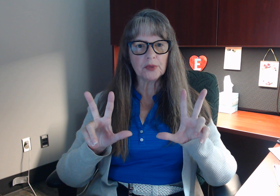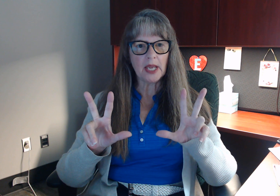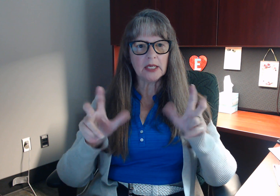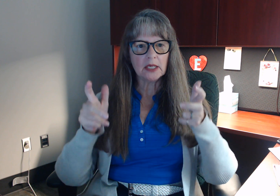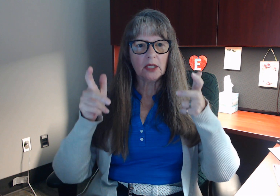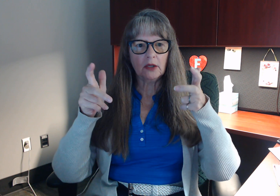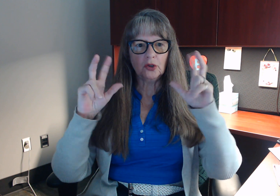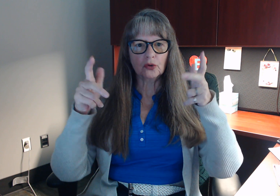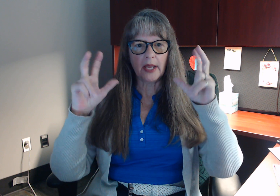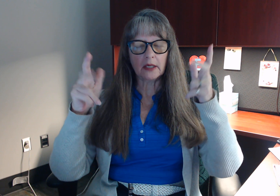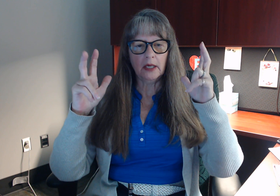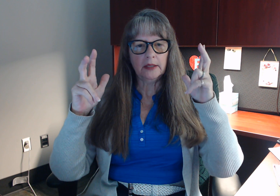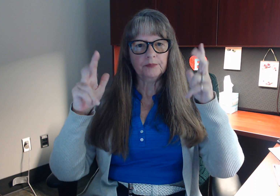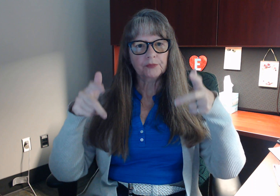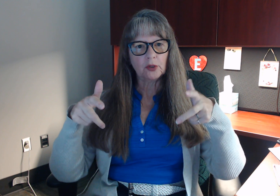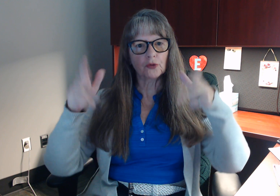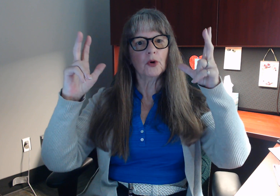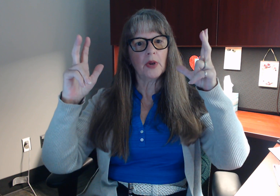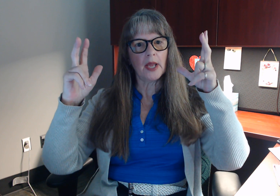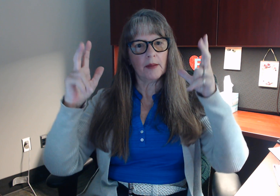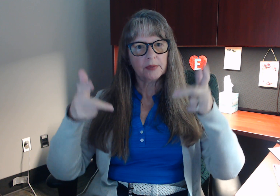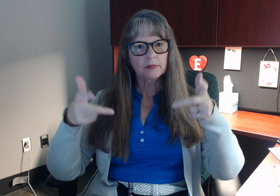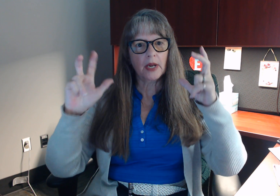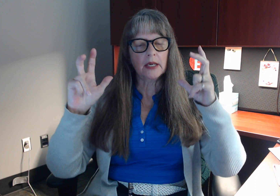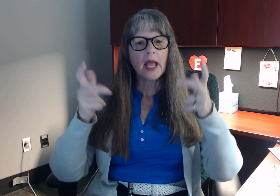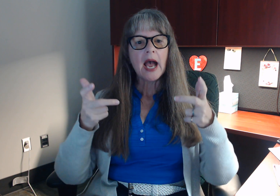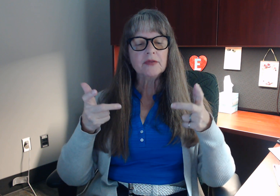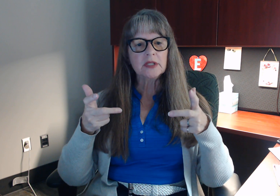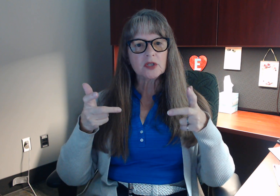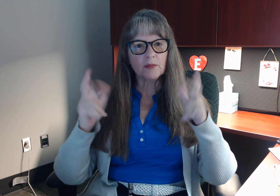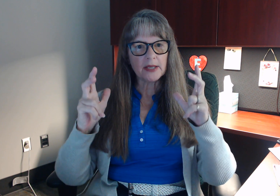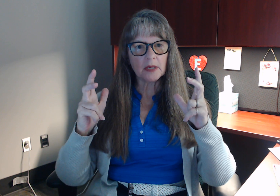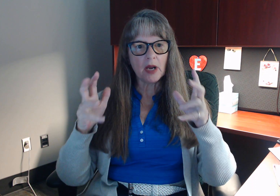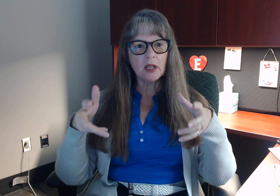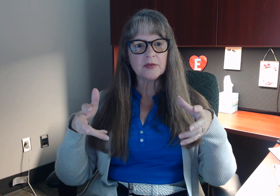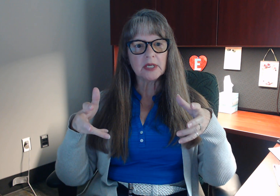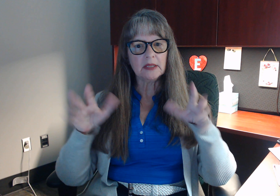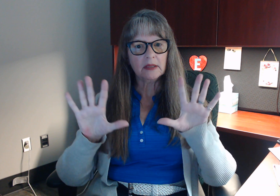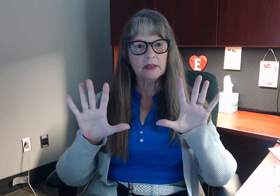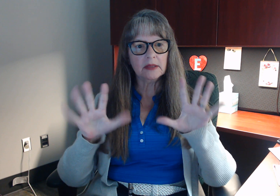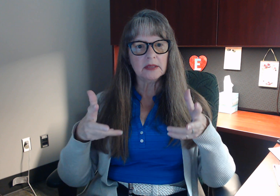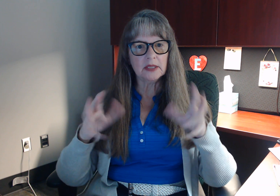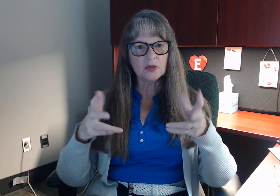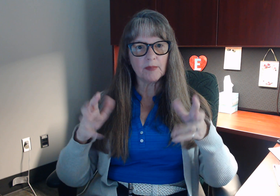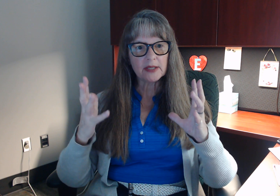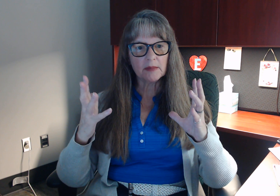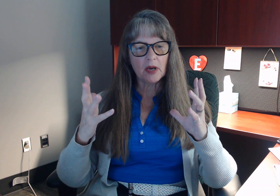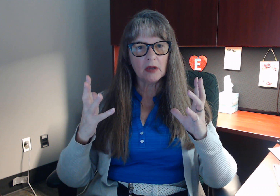hand, and you're like you're throwing it up, right? I've seen this for basketball. I've seen this for basketball. I've